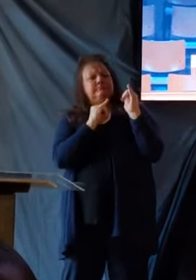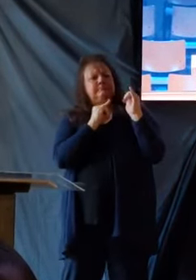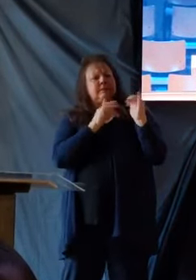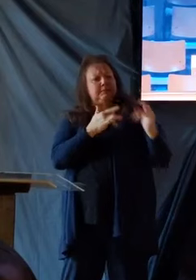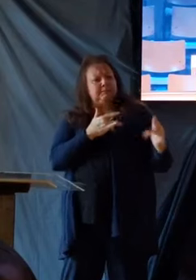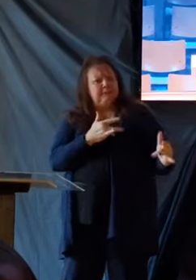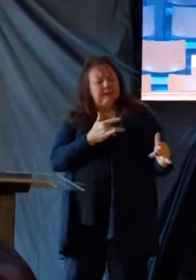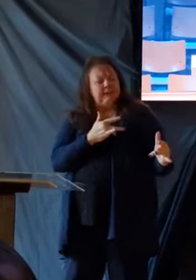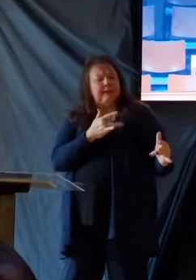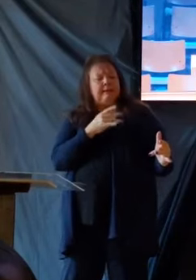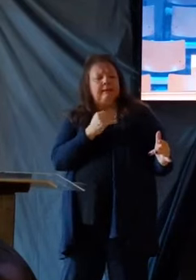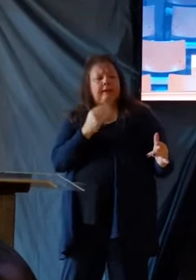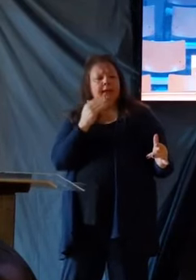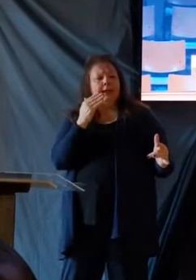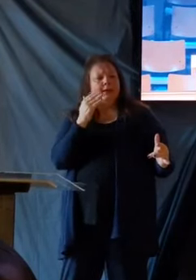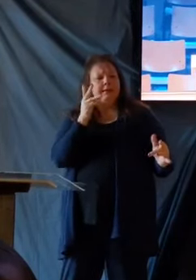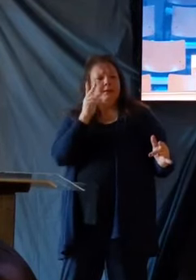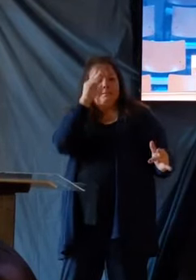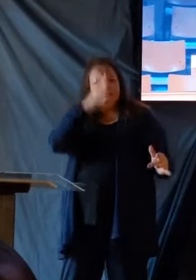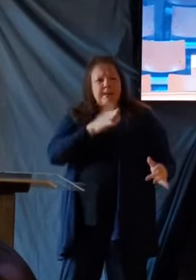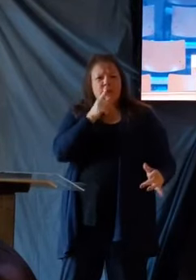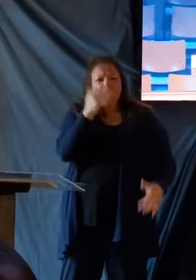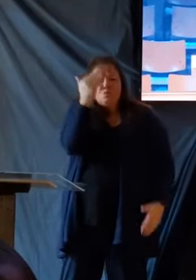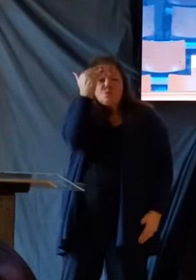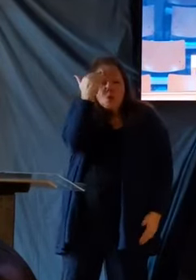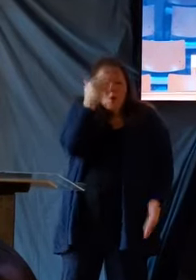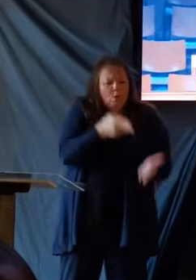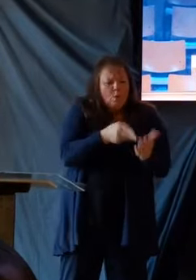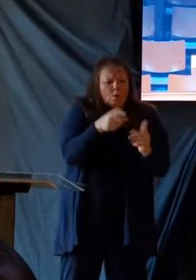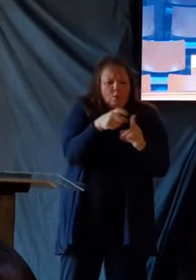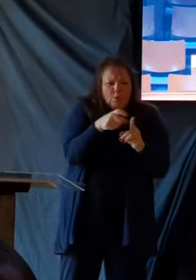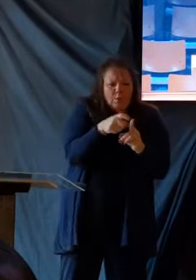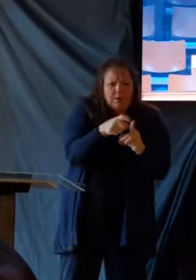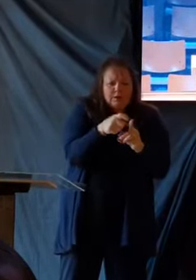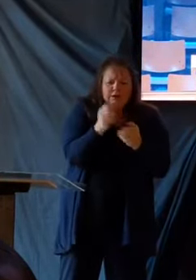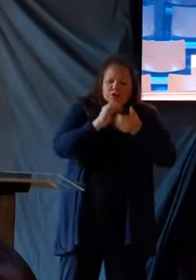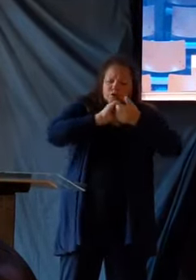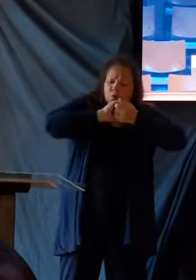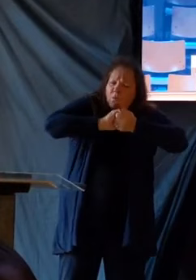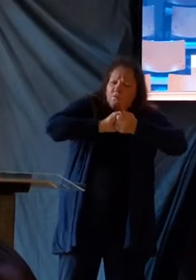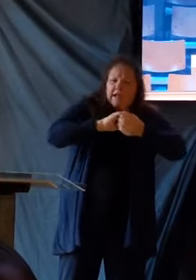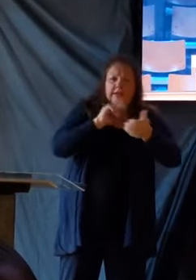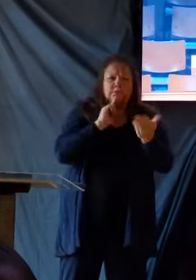character and men who know the word. Verse 9, holding fast the faithful word,